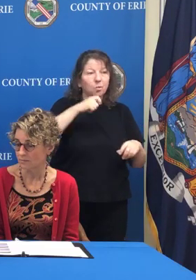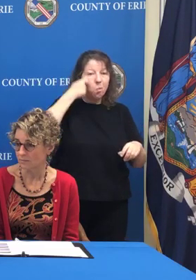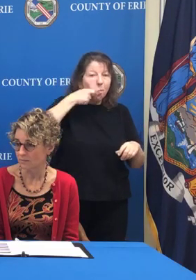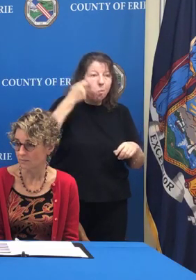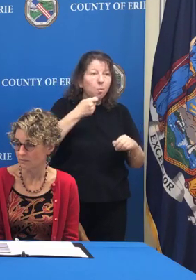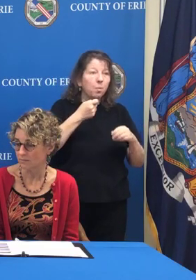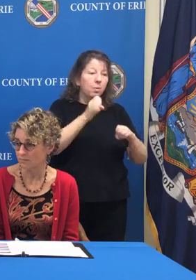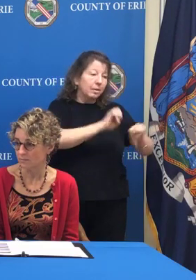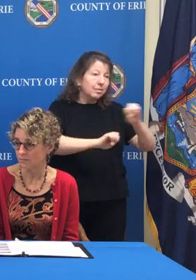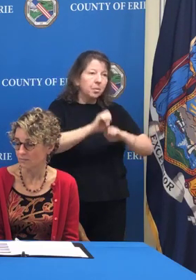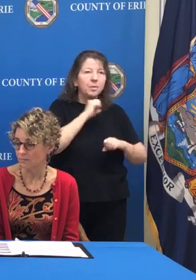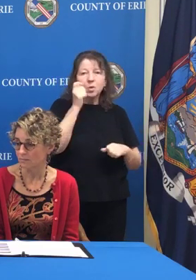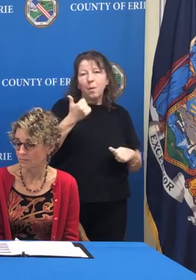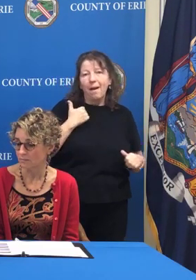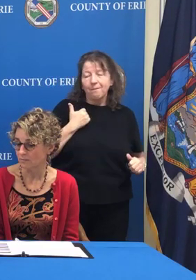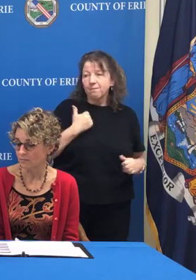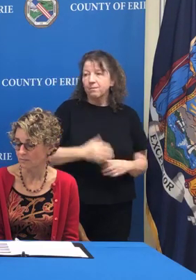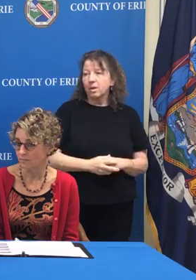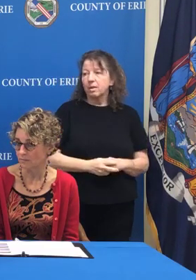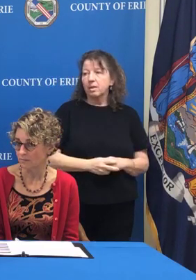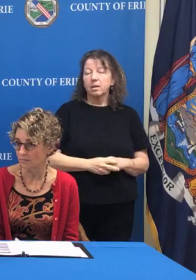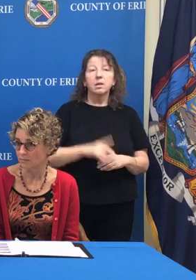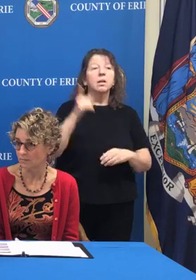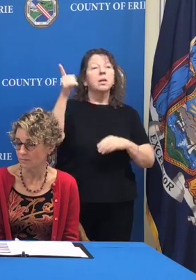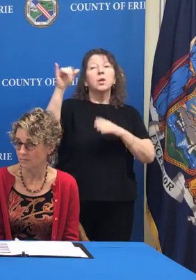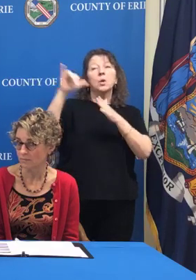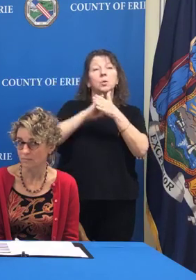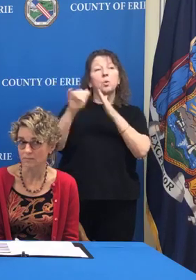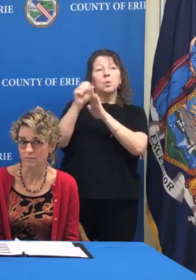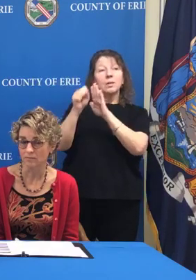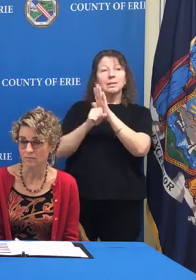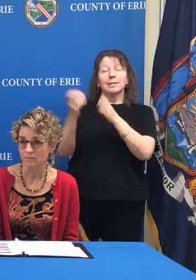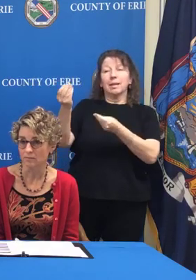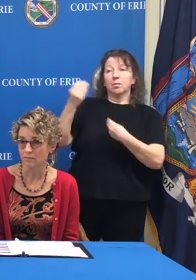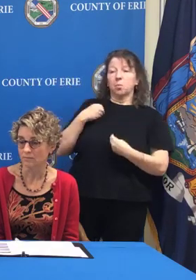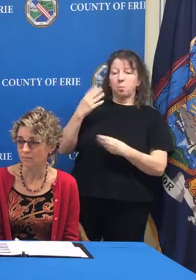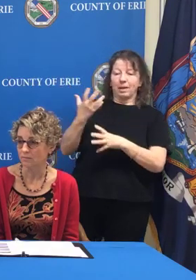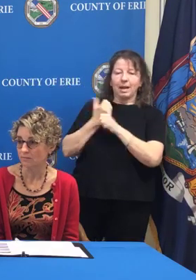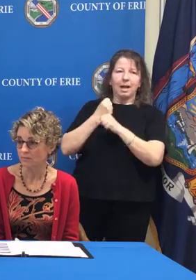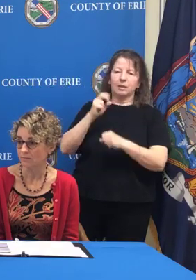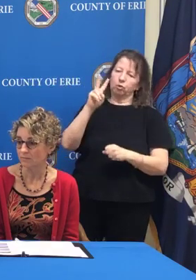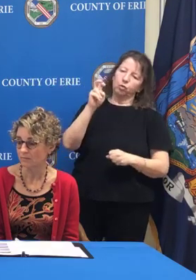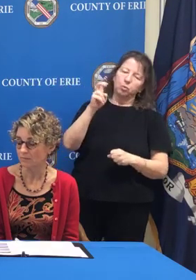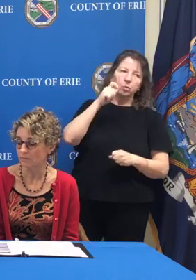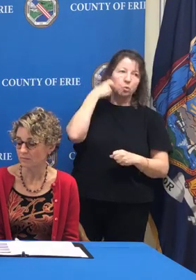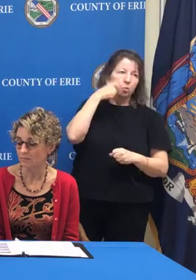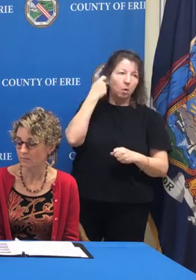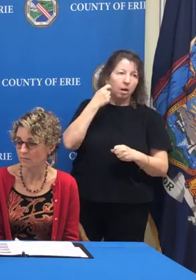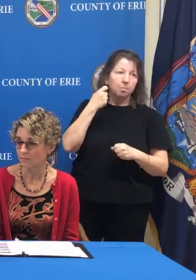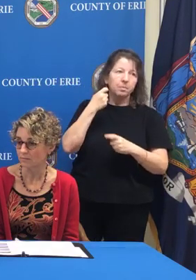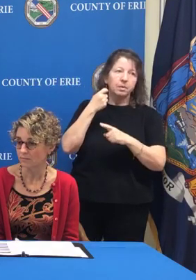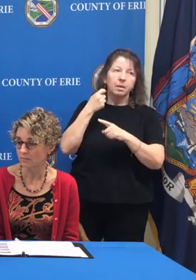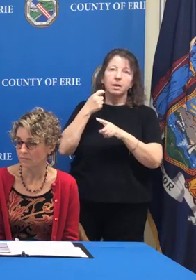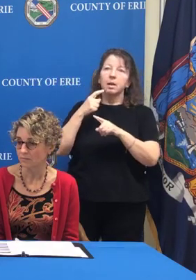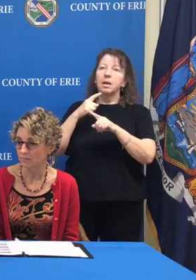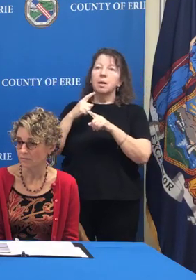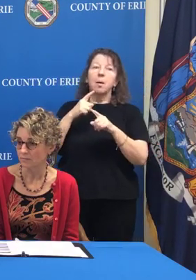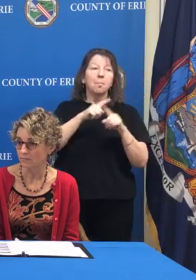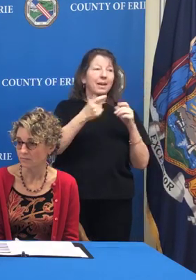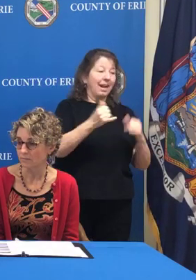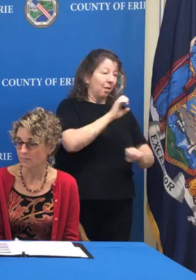We were able, and I was able to procure through New York State, once again, about another 200 swabs, and now we're down on